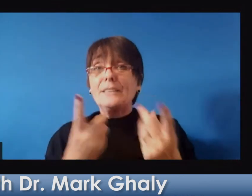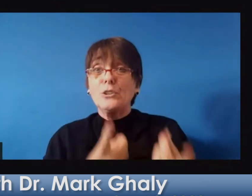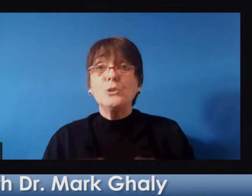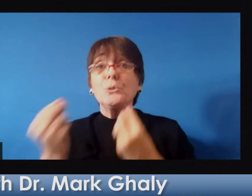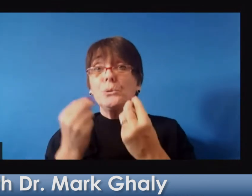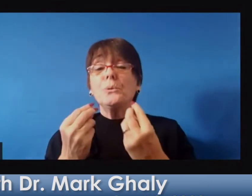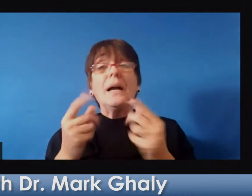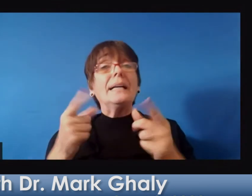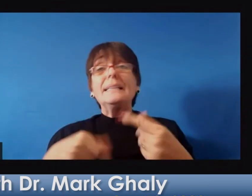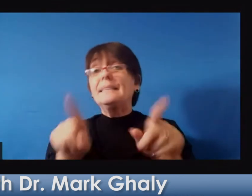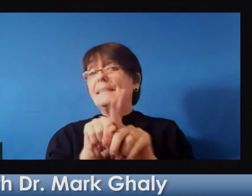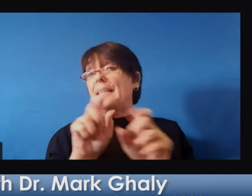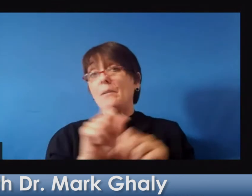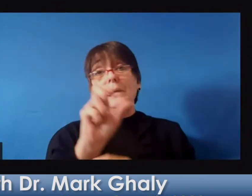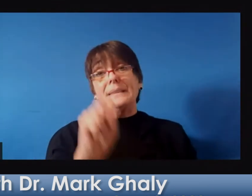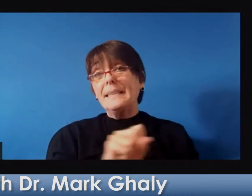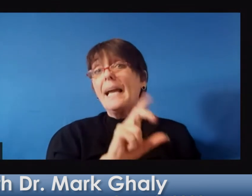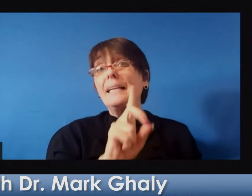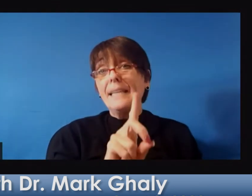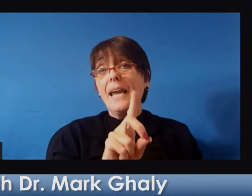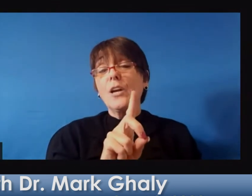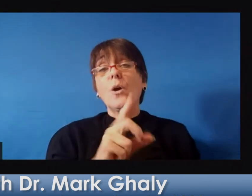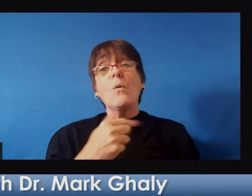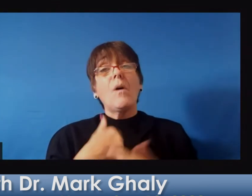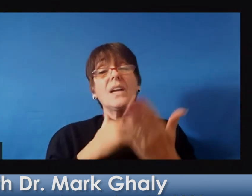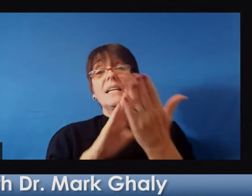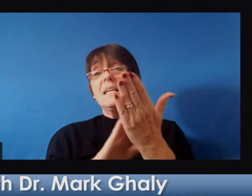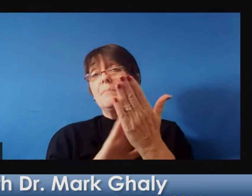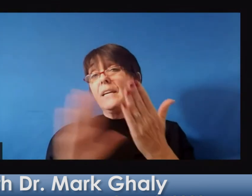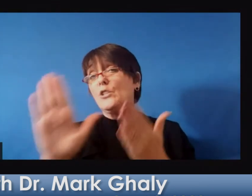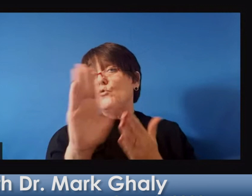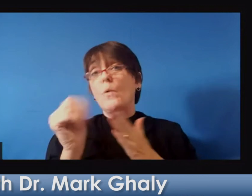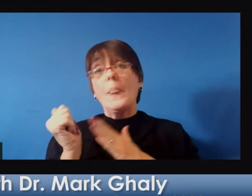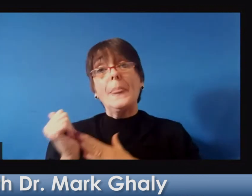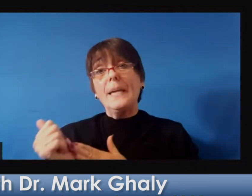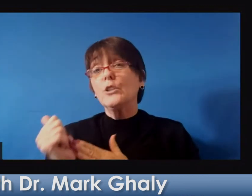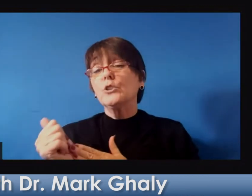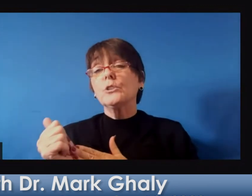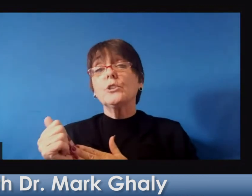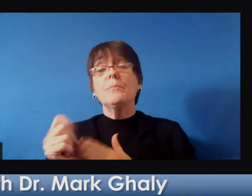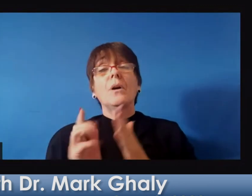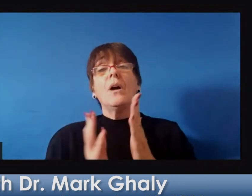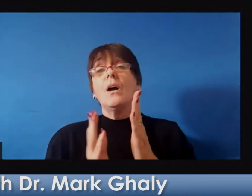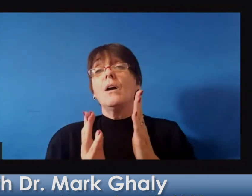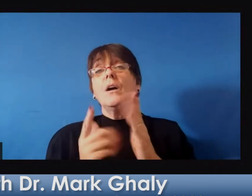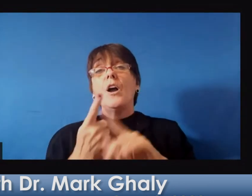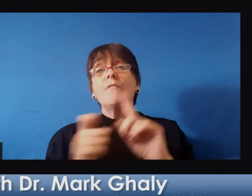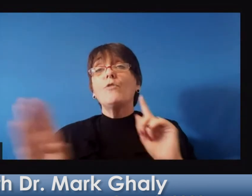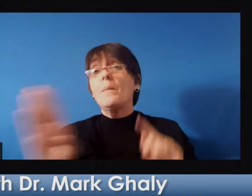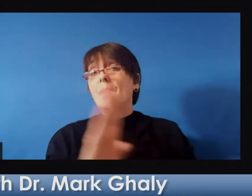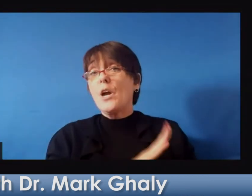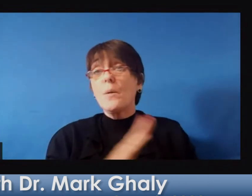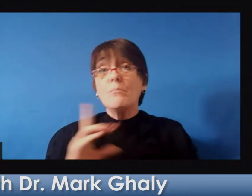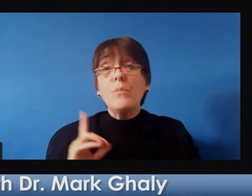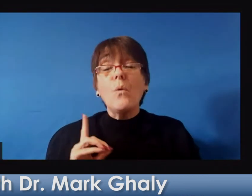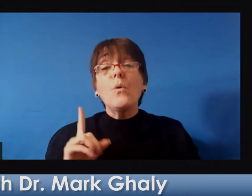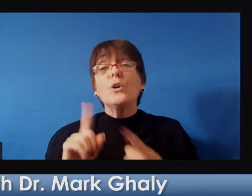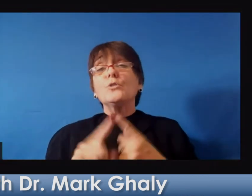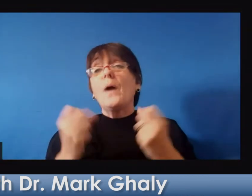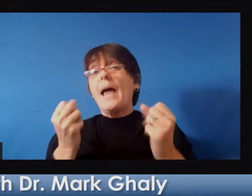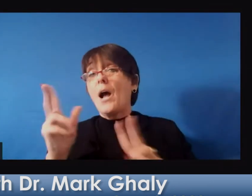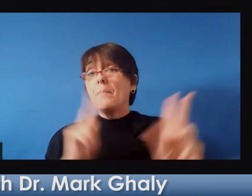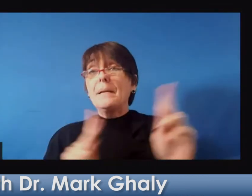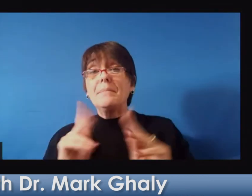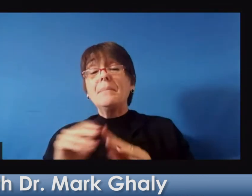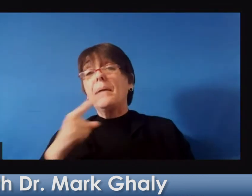goes for San Diego as well. I commend the leadership there, up and down from their board to the number of people in their